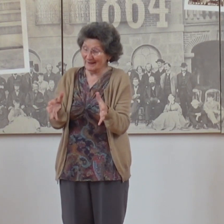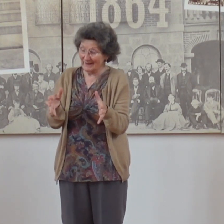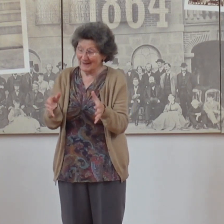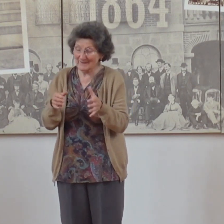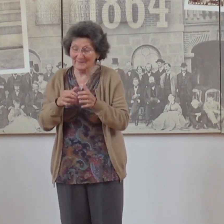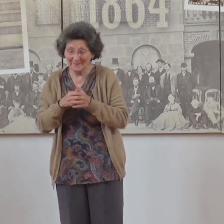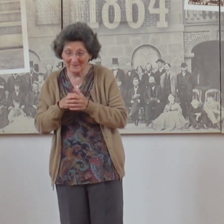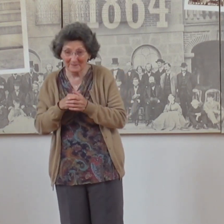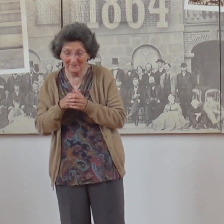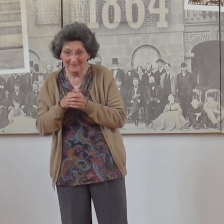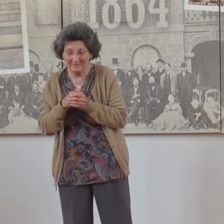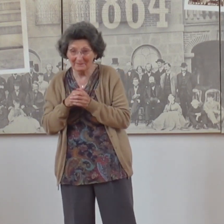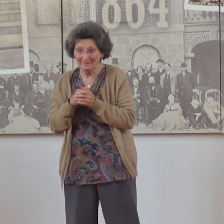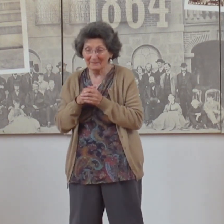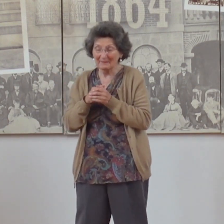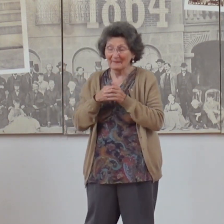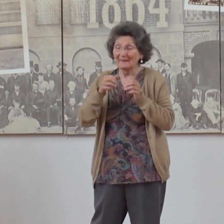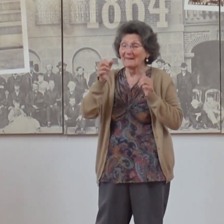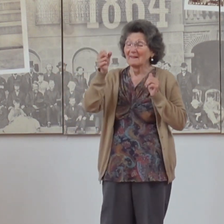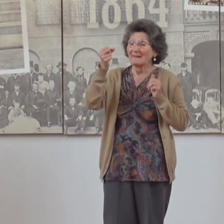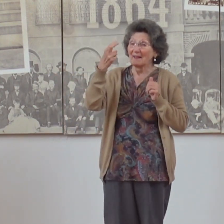We chatted for quite a while.